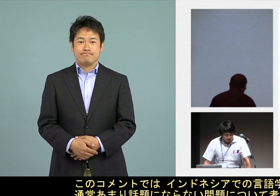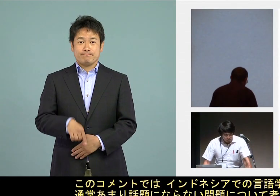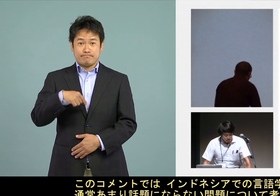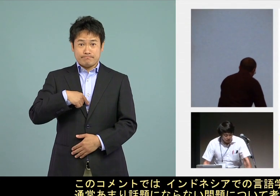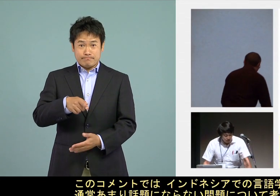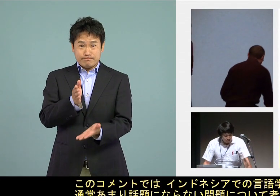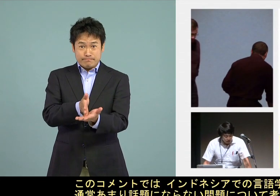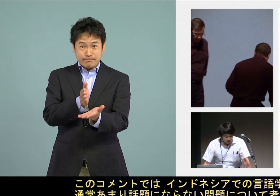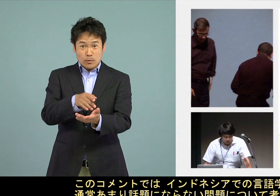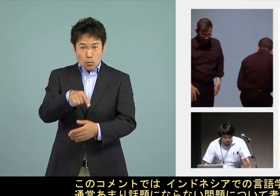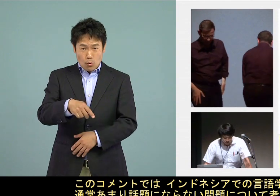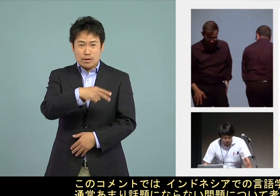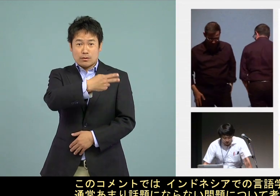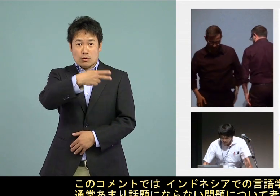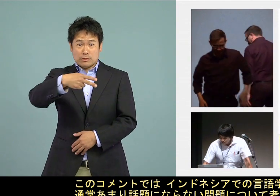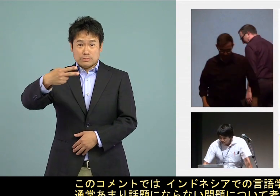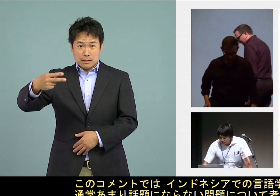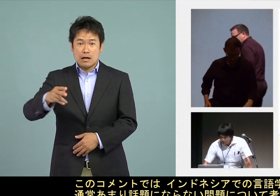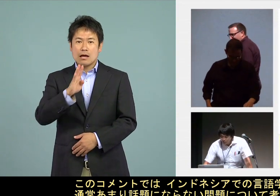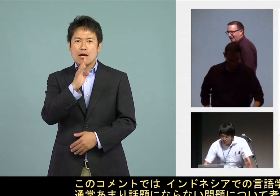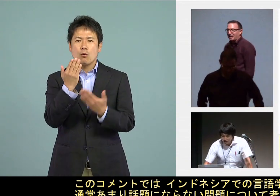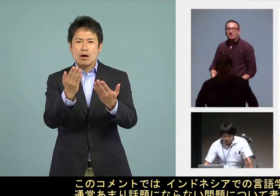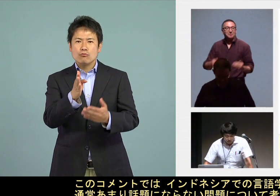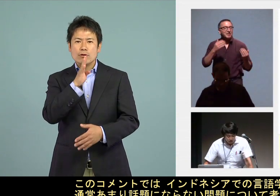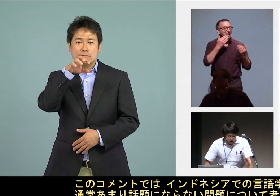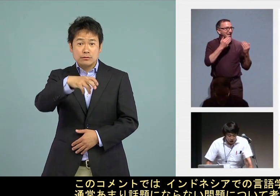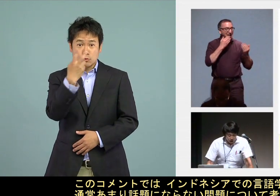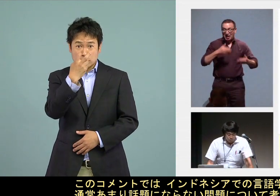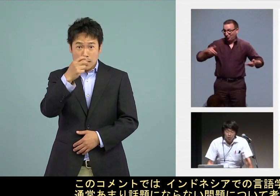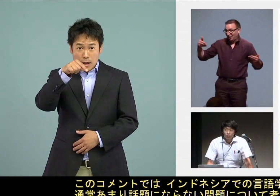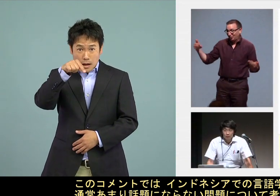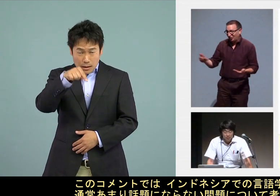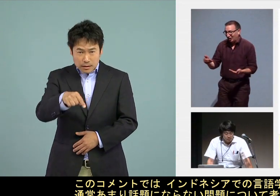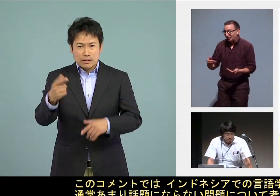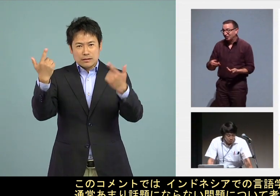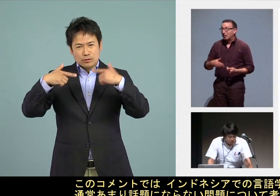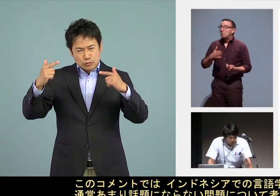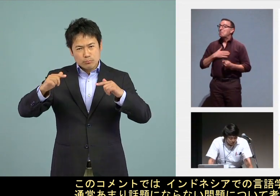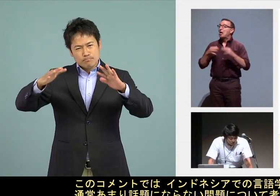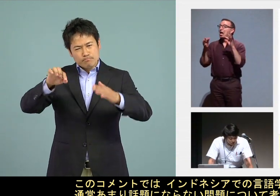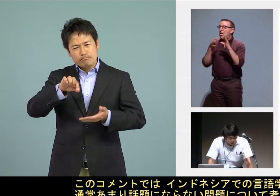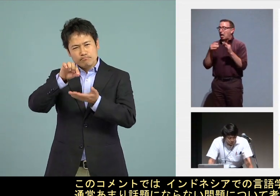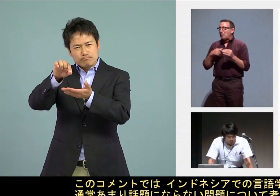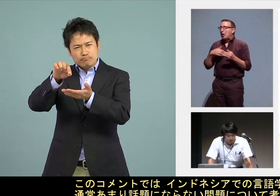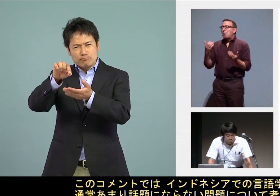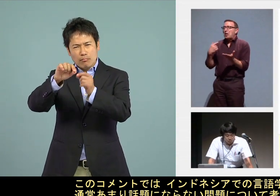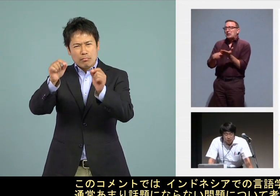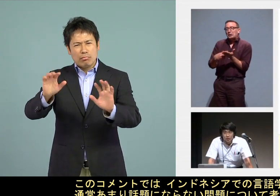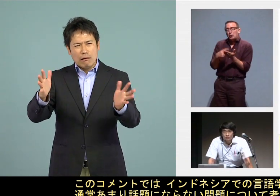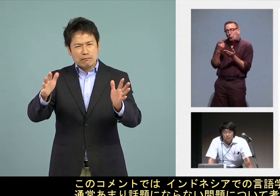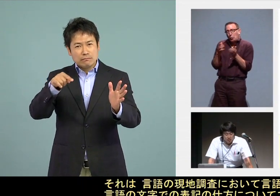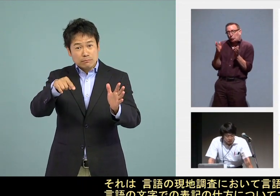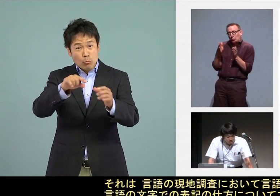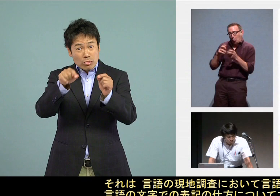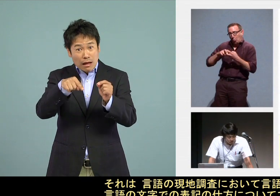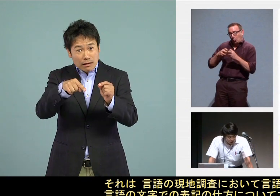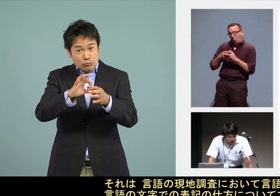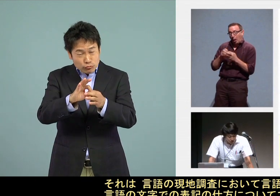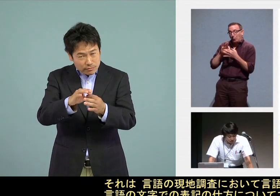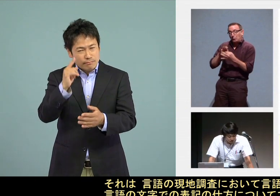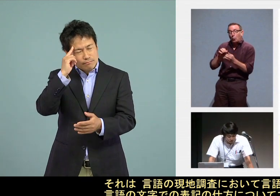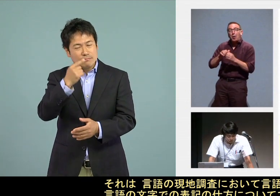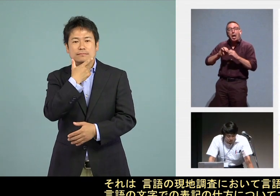In this comment, I'd like to consider a relatively minor problem in linguistic fieldwork in Indonesia, that